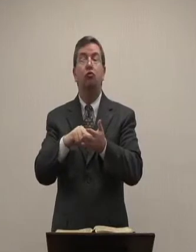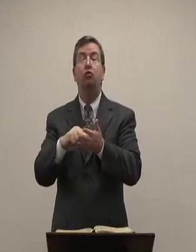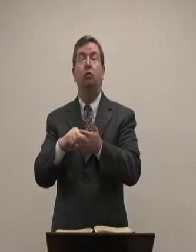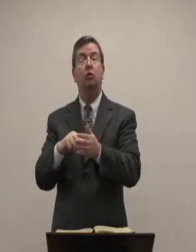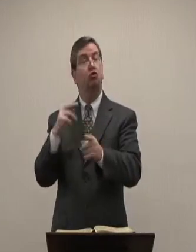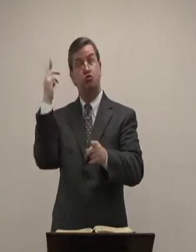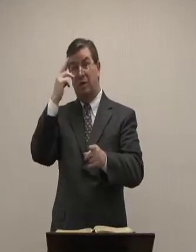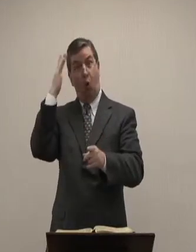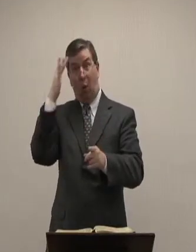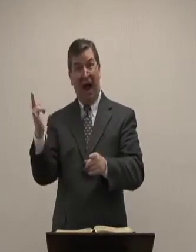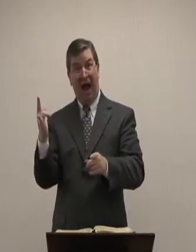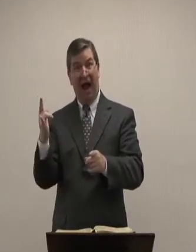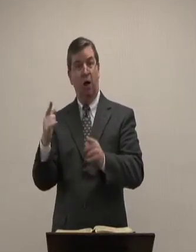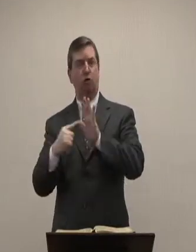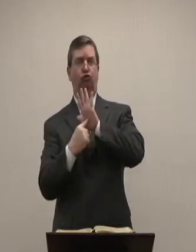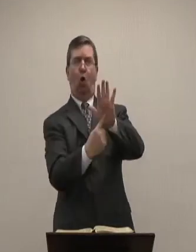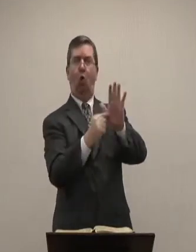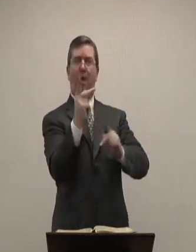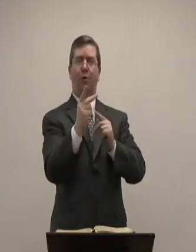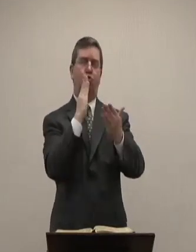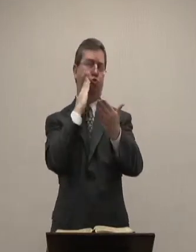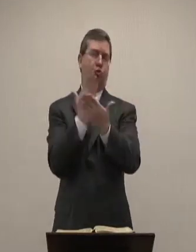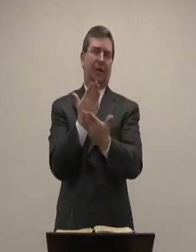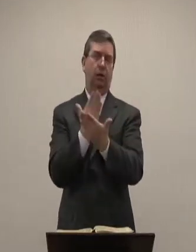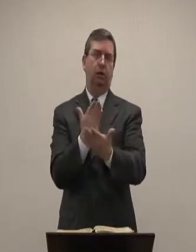We know that Jesus died and he resurrected.